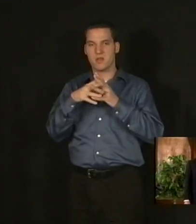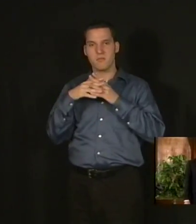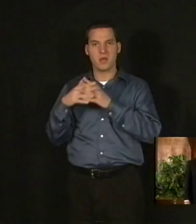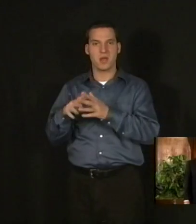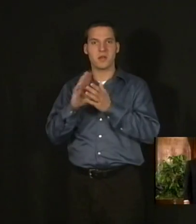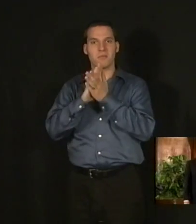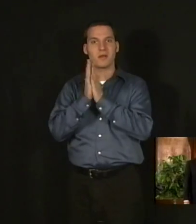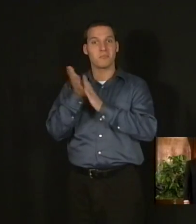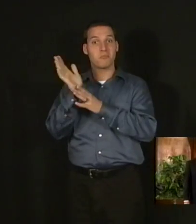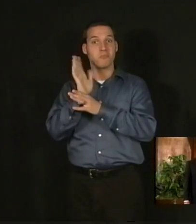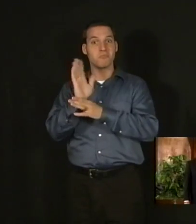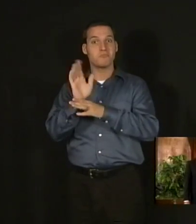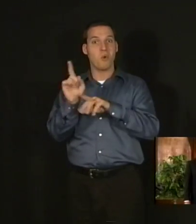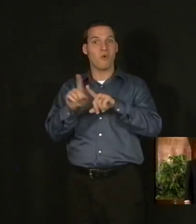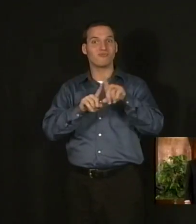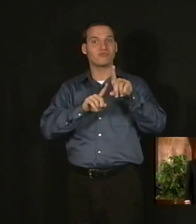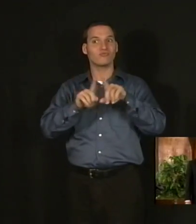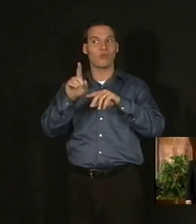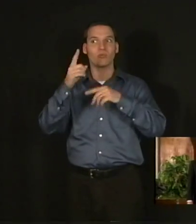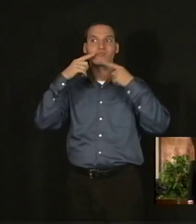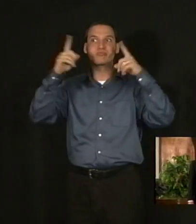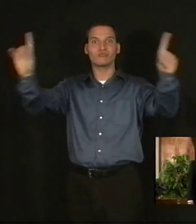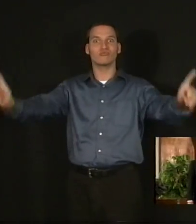to America and became a movie star.'"